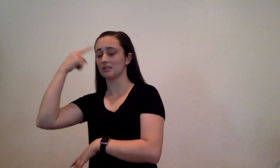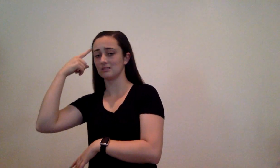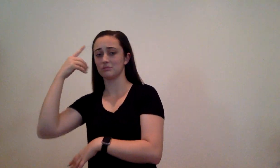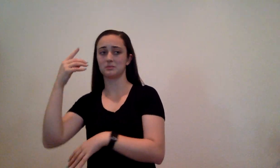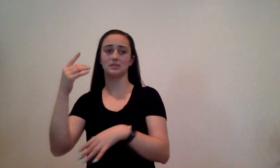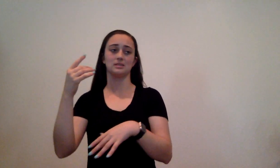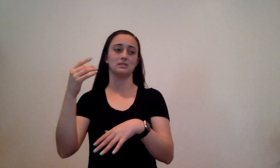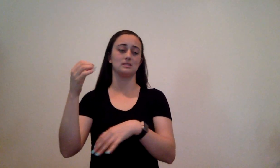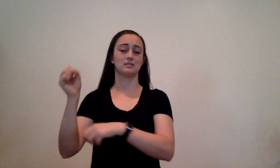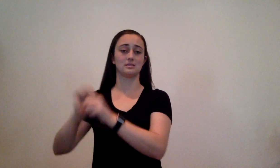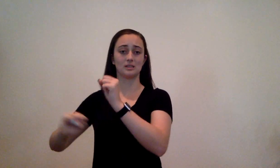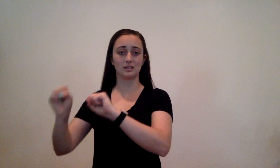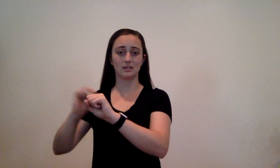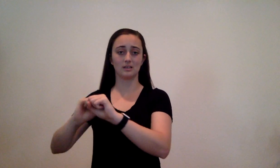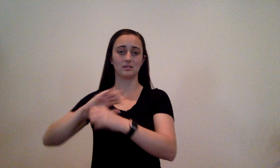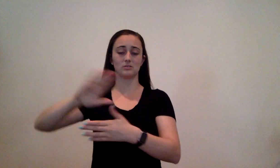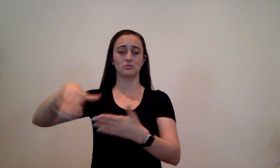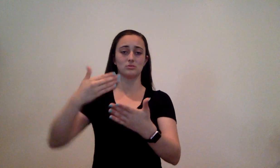all goes back to the ancient Greeks.